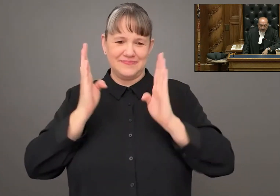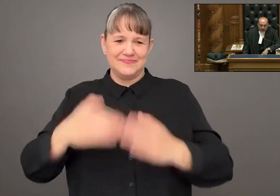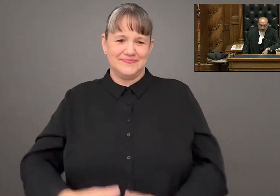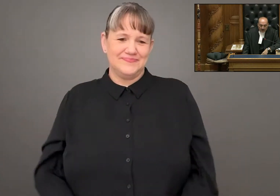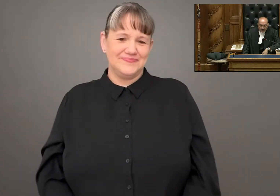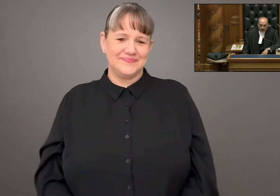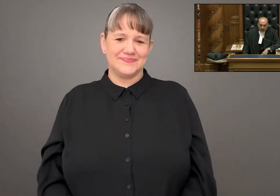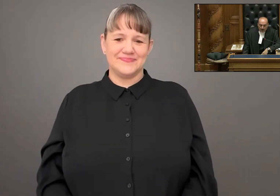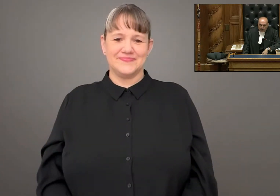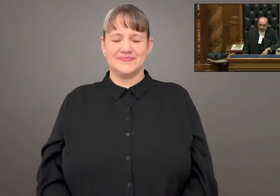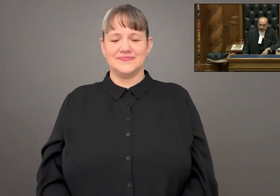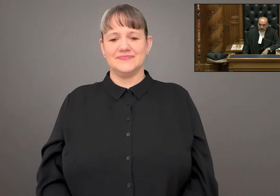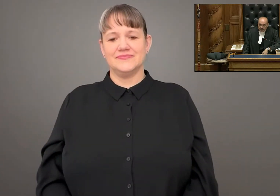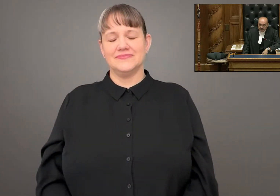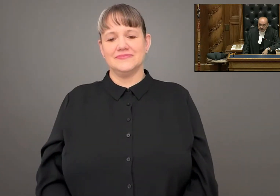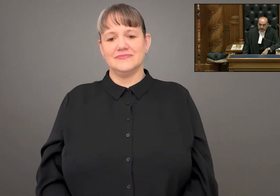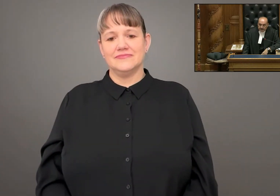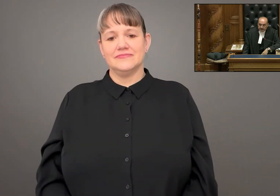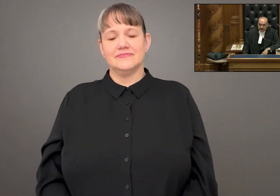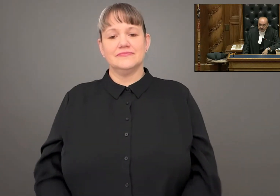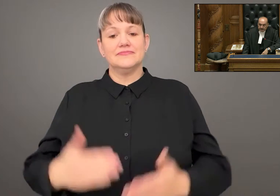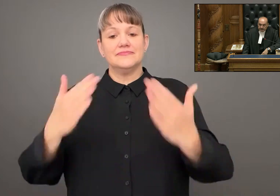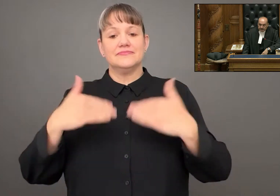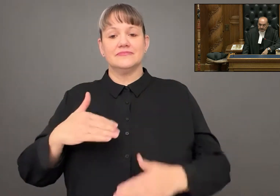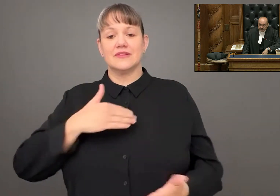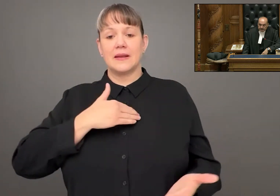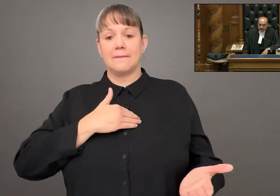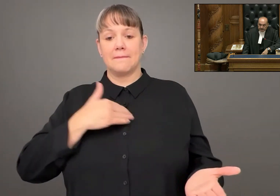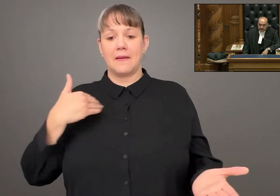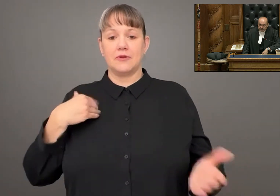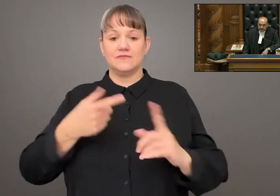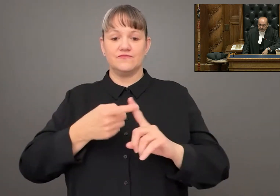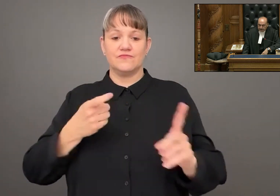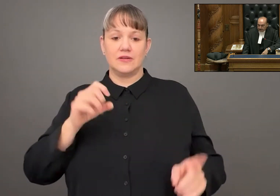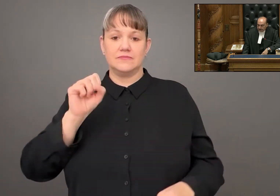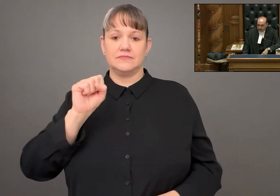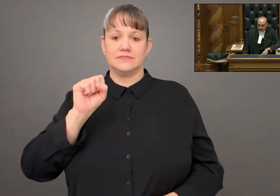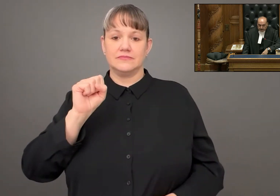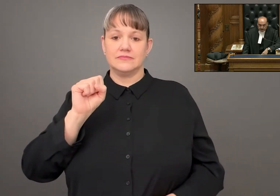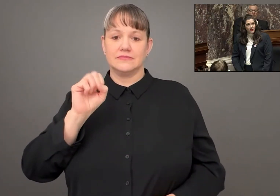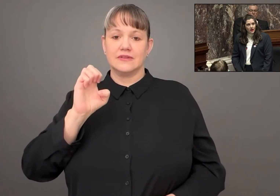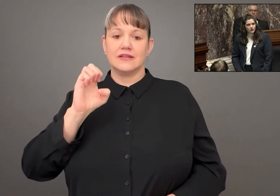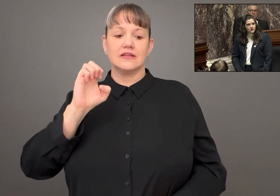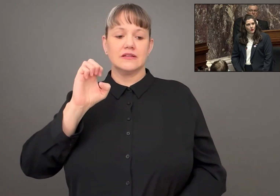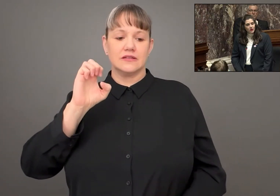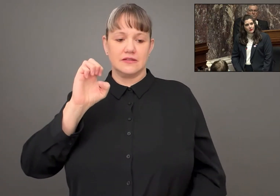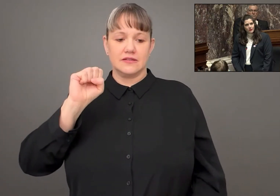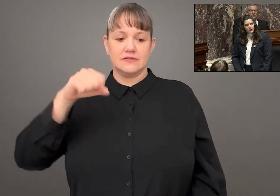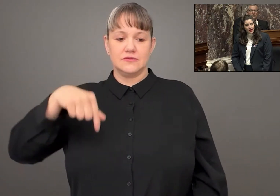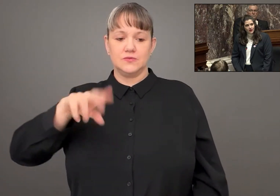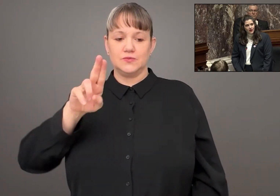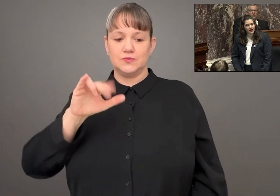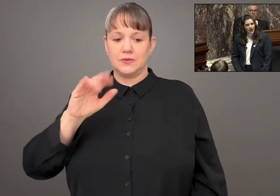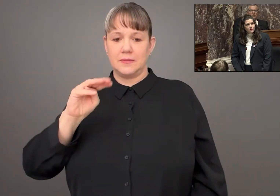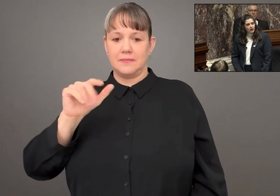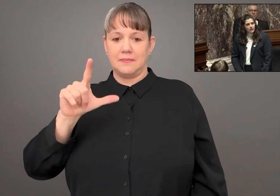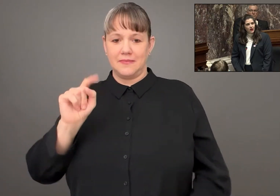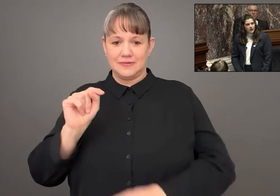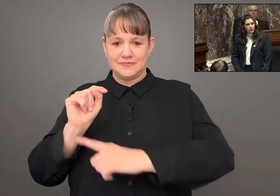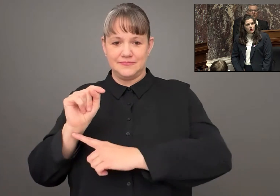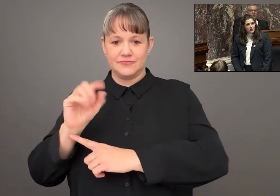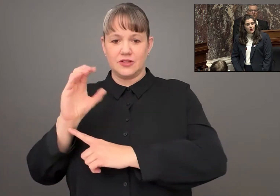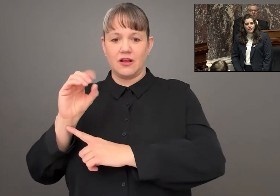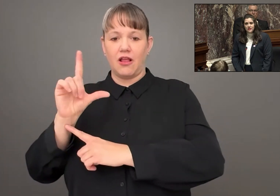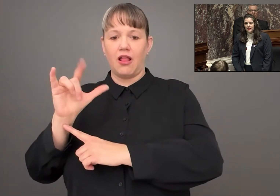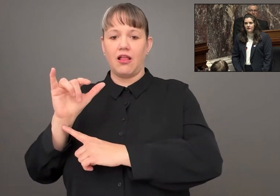Member for Esquimalt-Colwood. Thank you, Mr. Speaker. I just want to take a moment to thank everyone in the House for welcoming me back and for all the